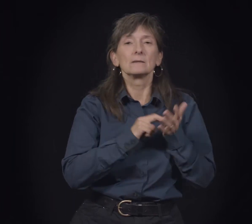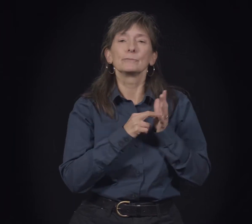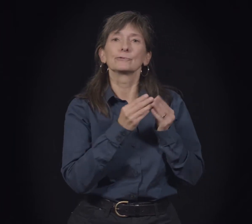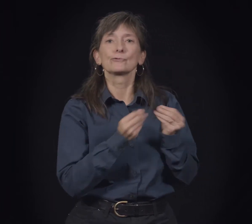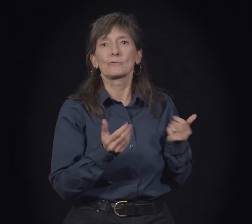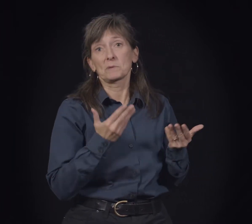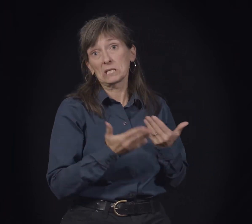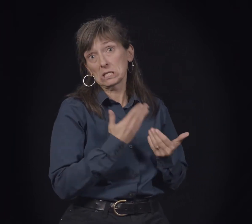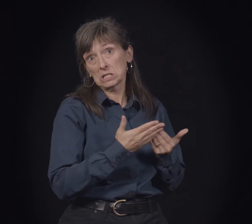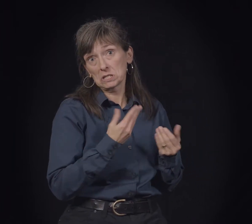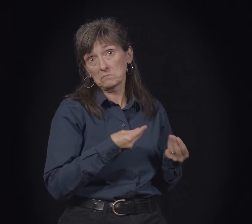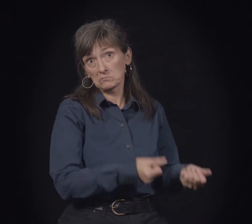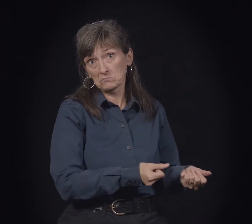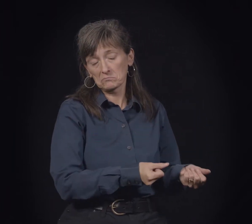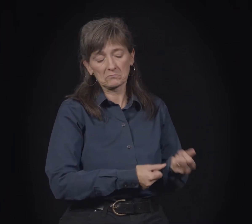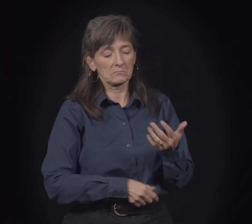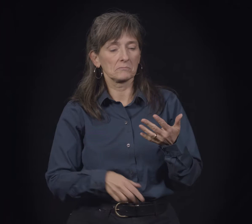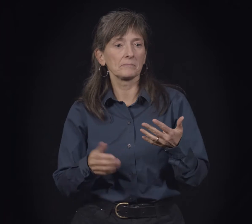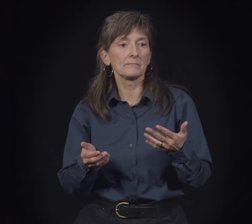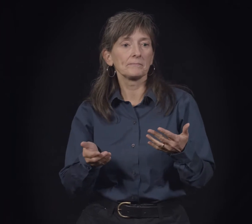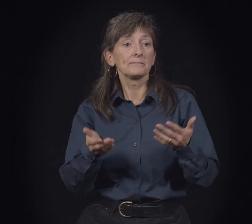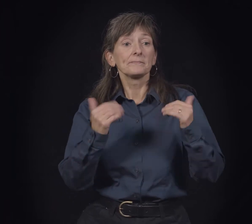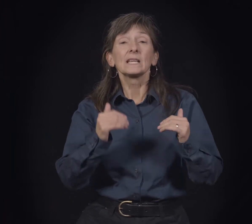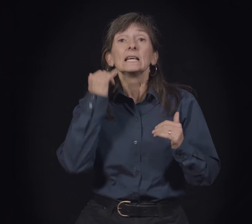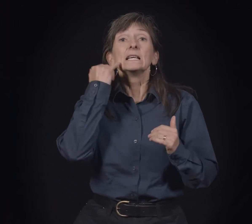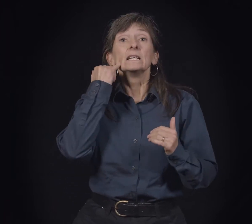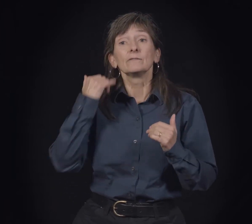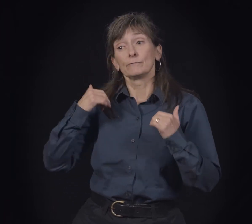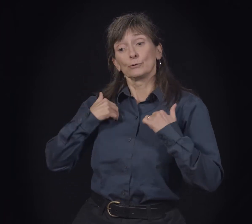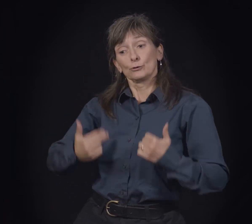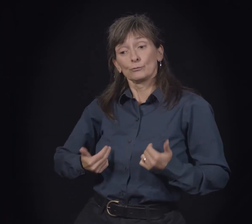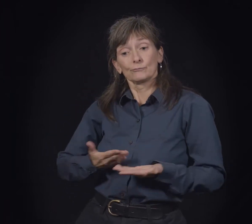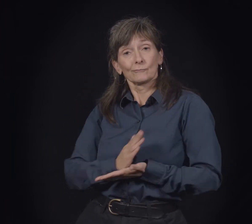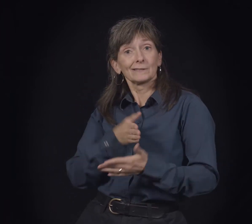A definition is important, especially when there are human rights appeals and complaints.